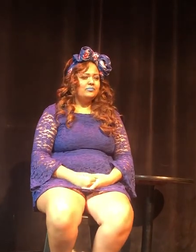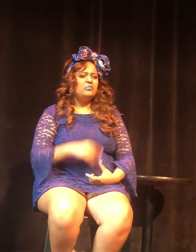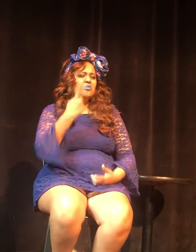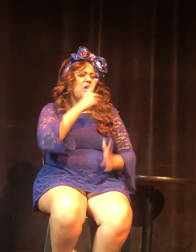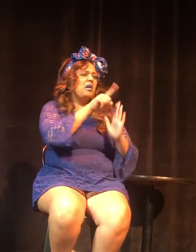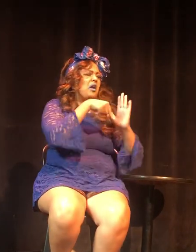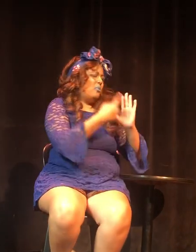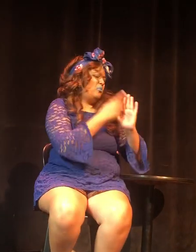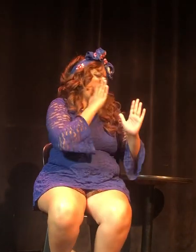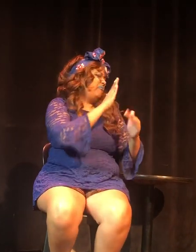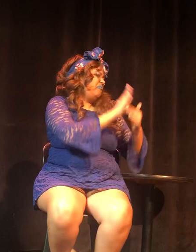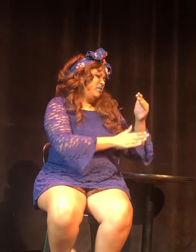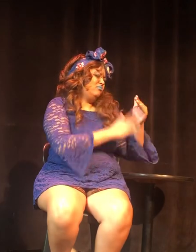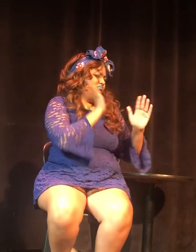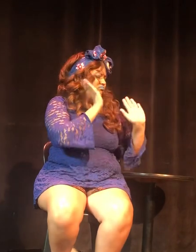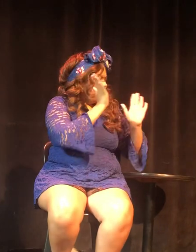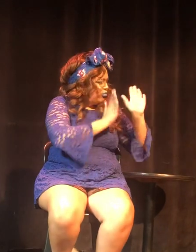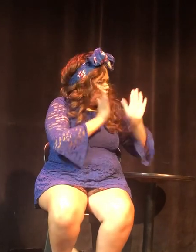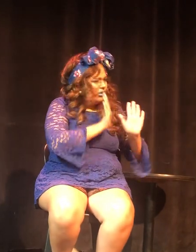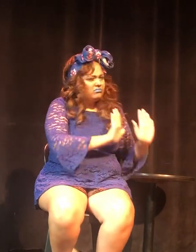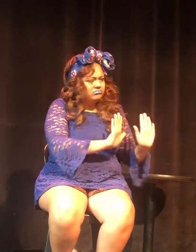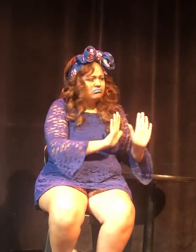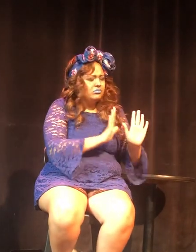just take one. Okay?